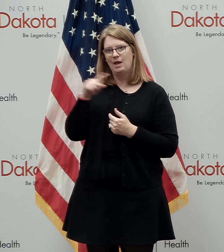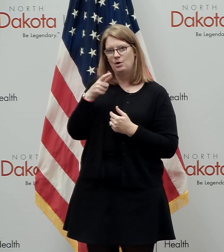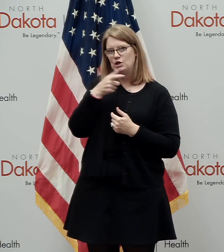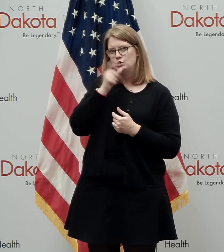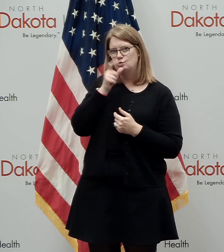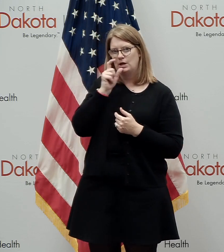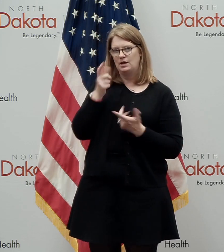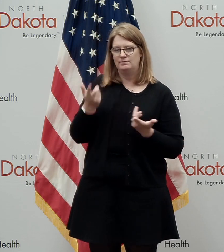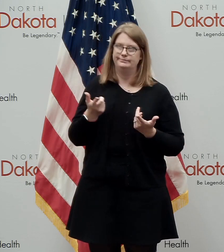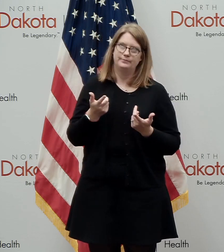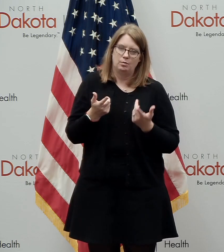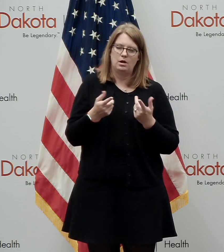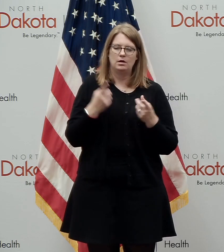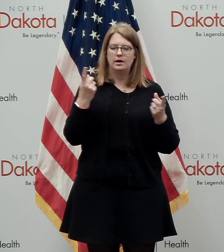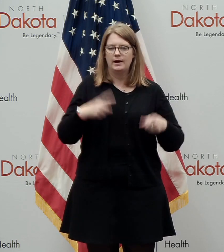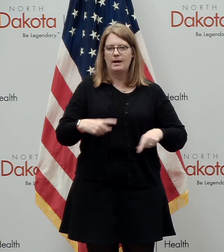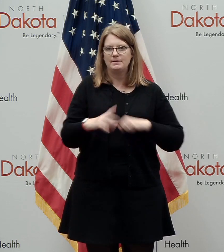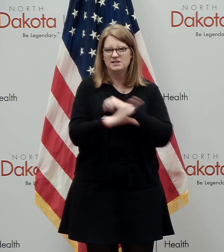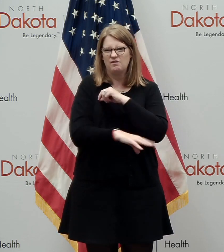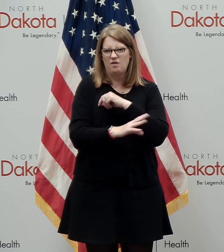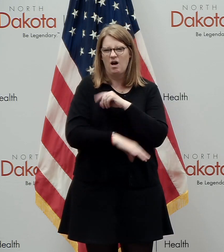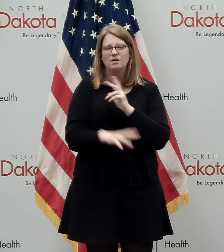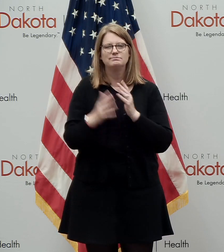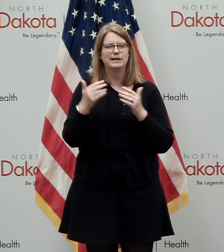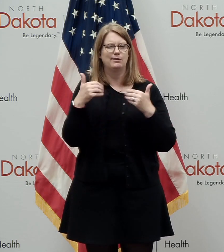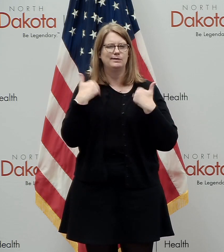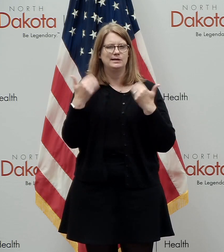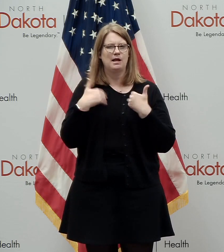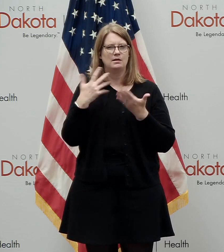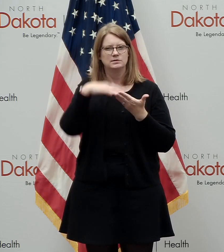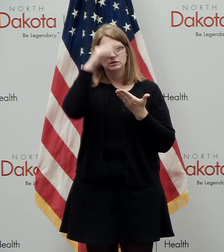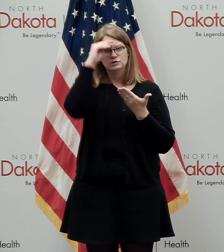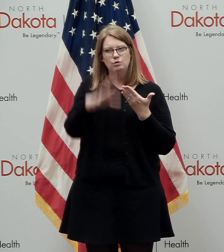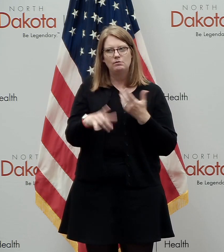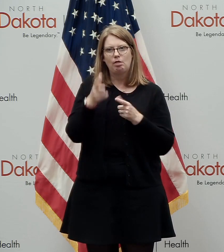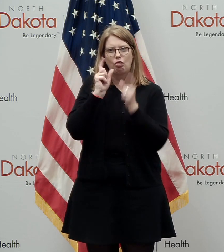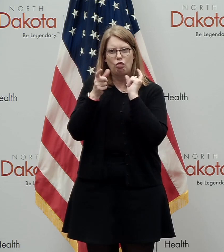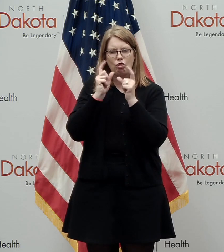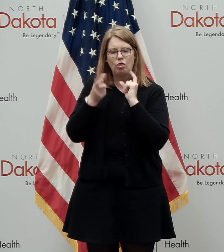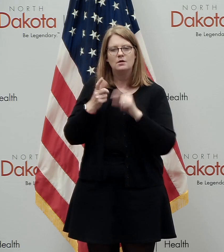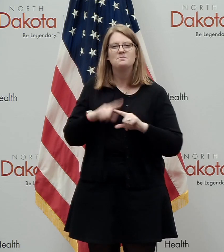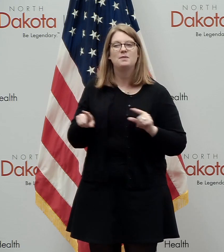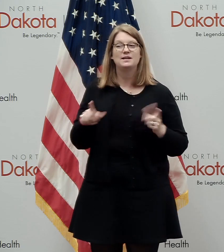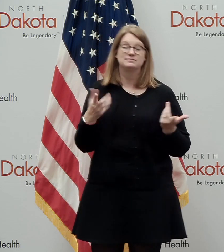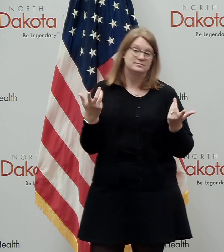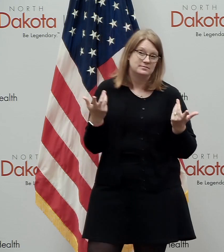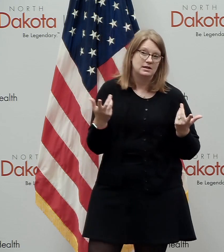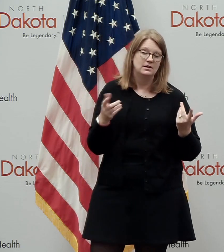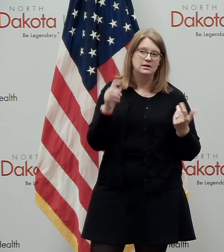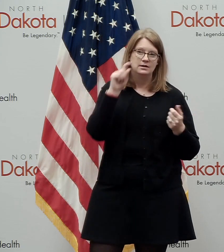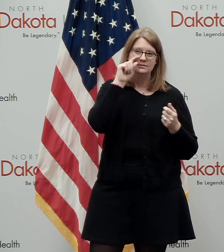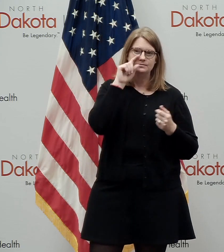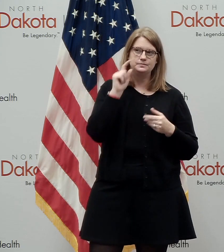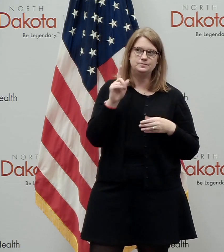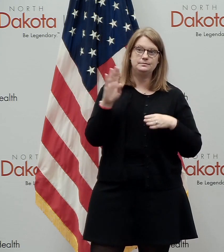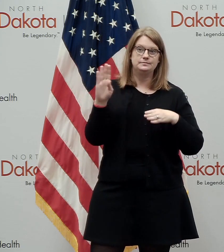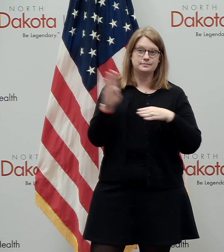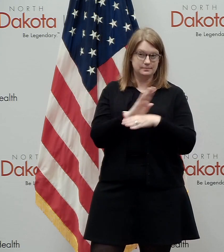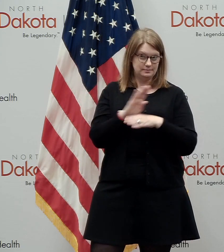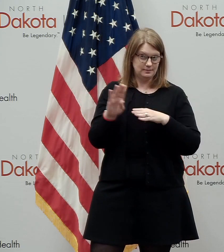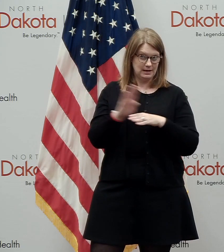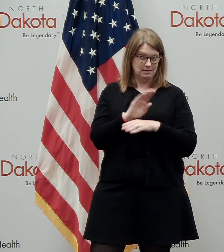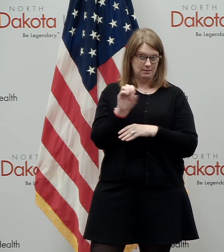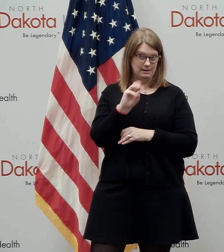probably happens every fall when college comes back together. But it's also just a reality that I think the business owners that are running